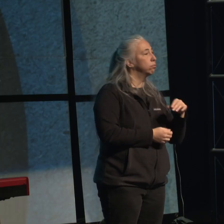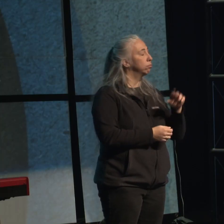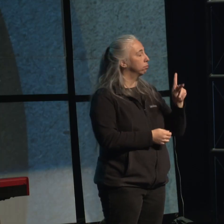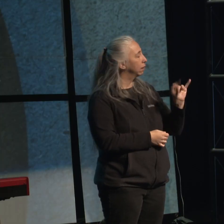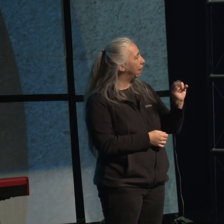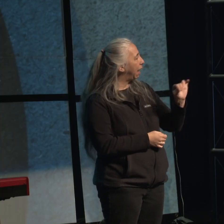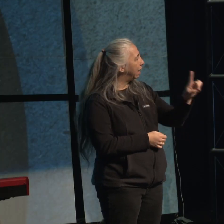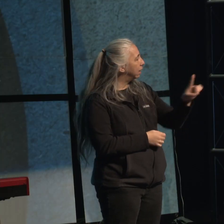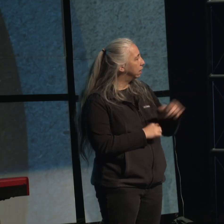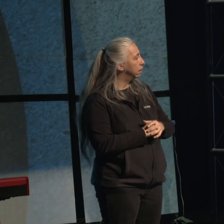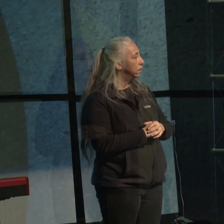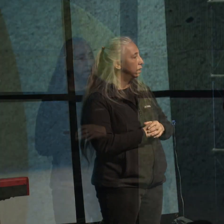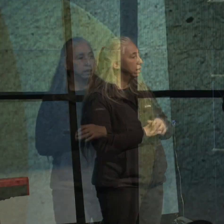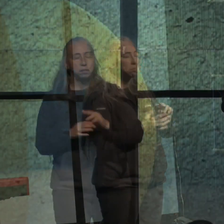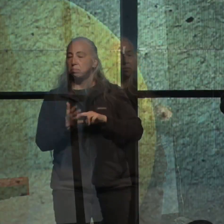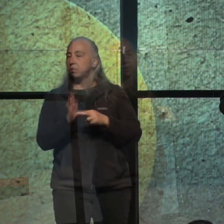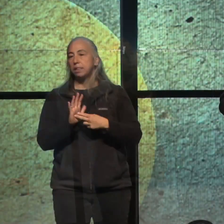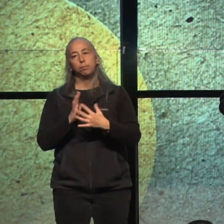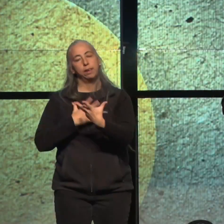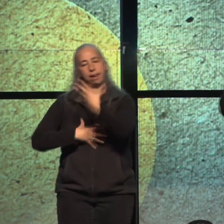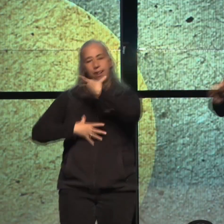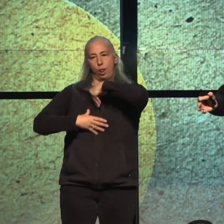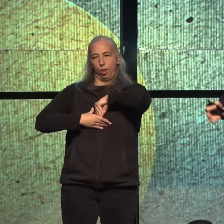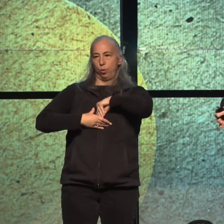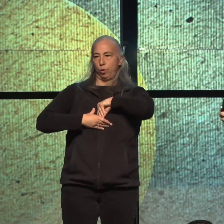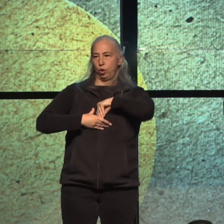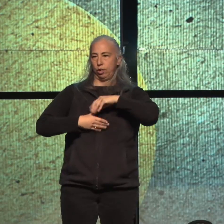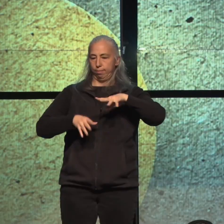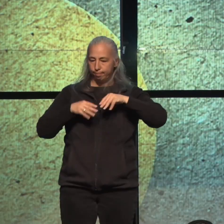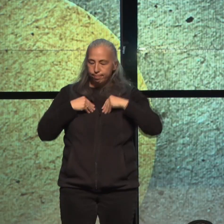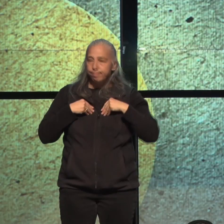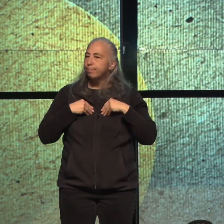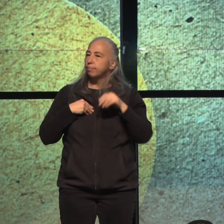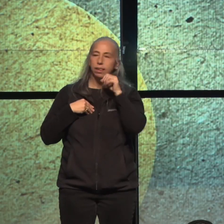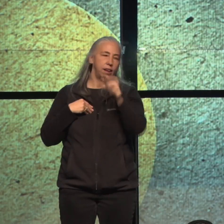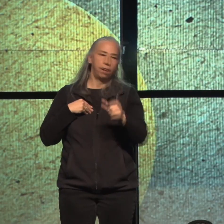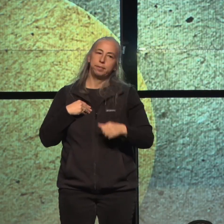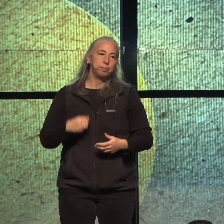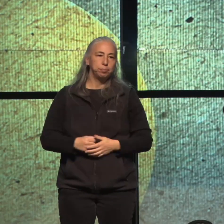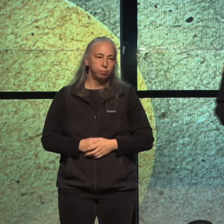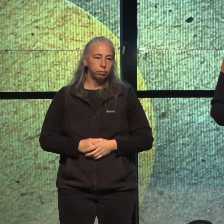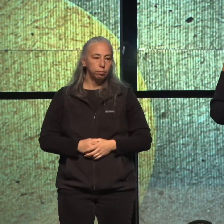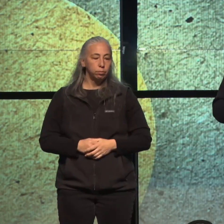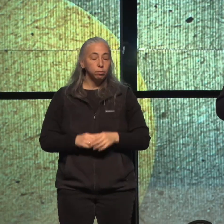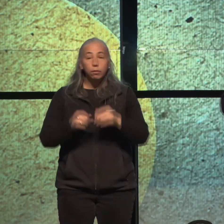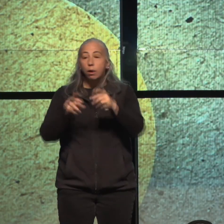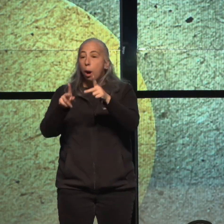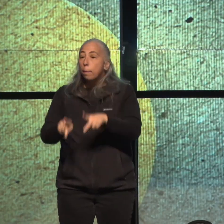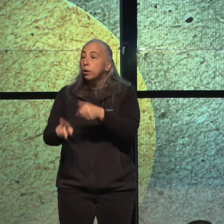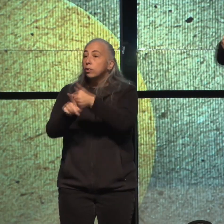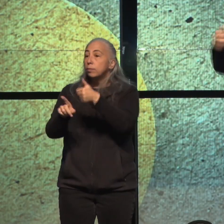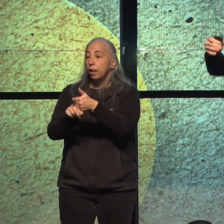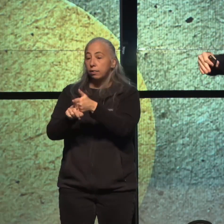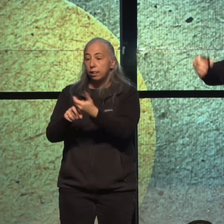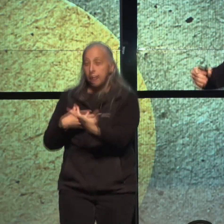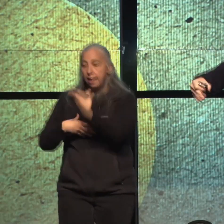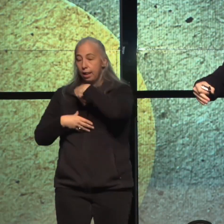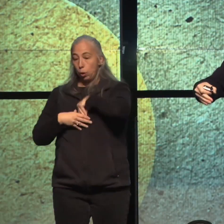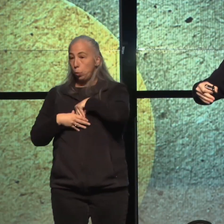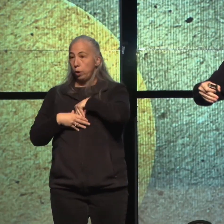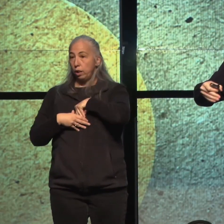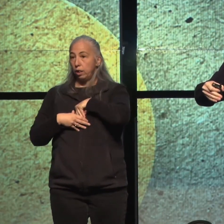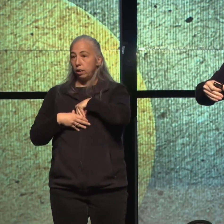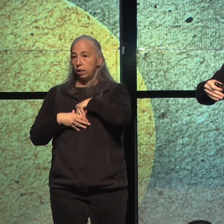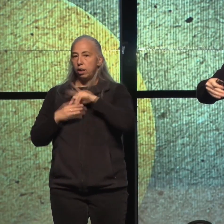but it isn't inclusion. It's just not inclusion. See, a person isn't included simply because they're present in the